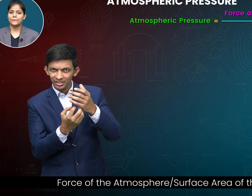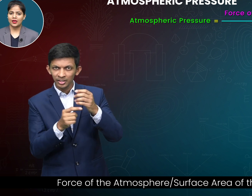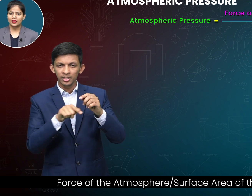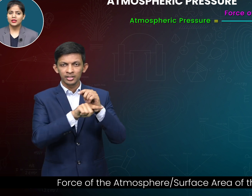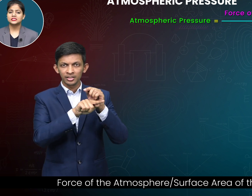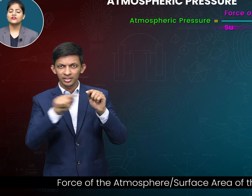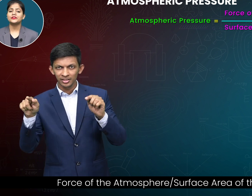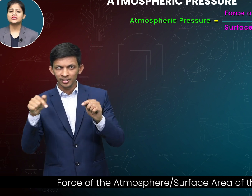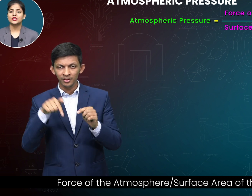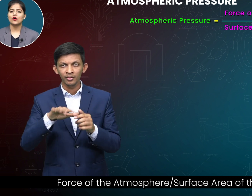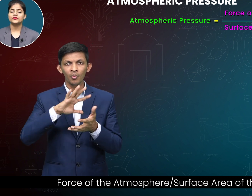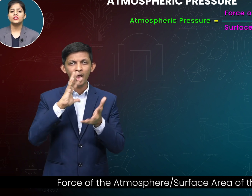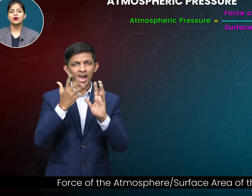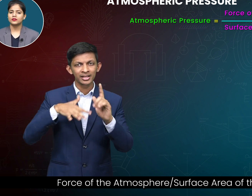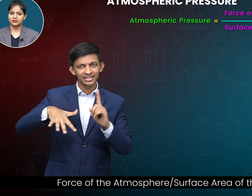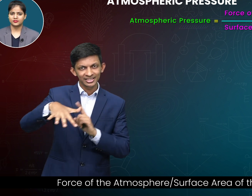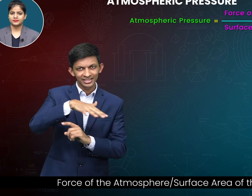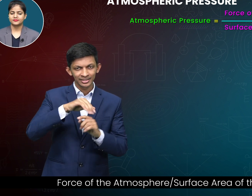by surface area of the earth.